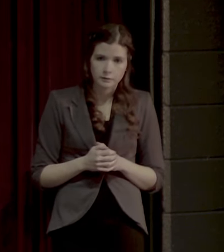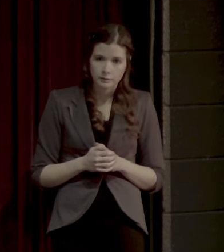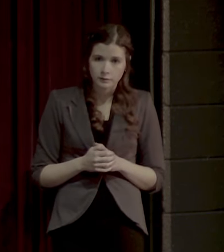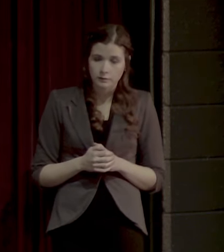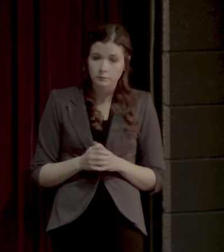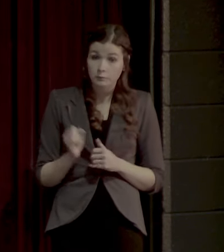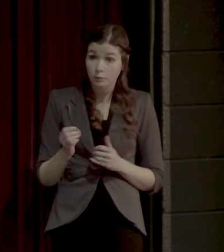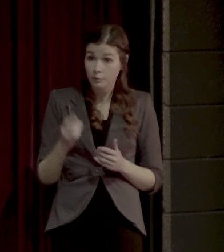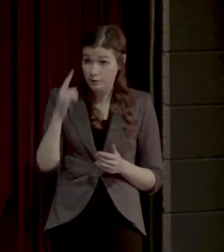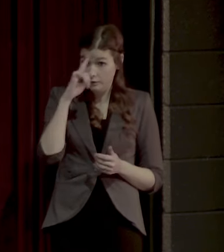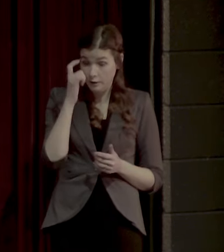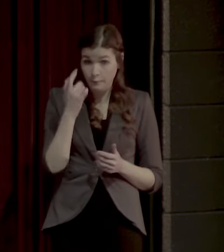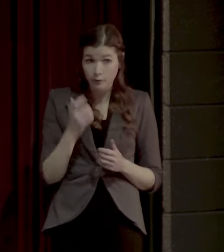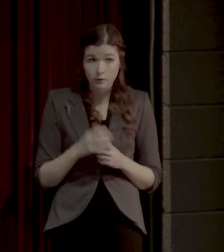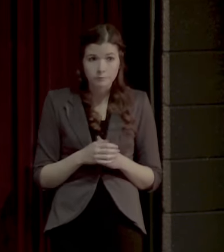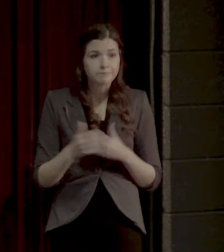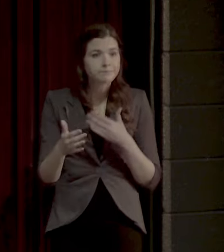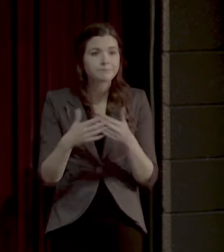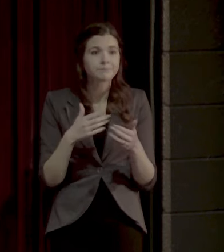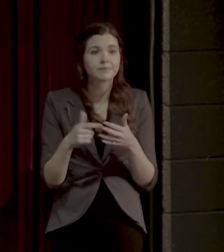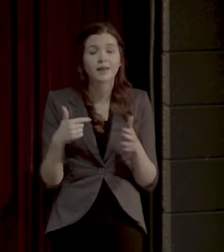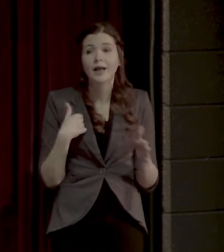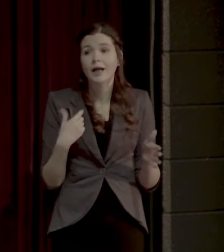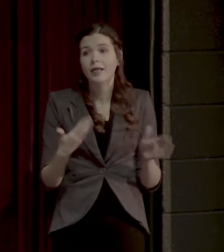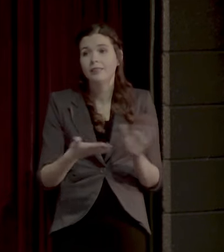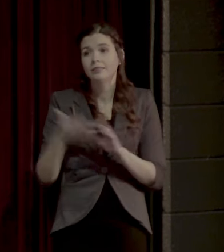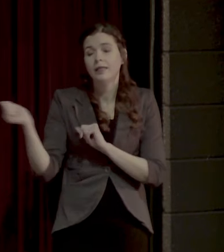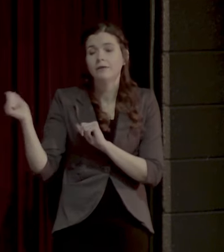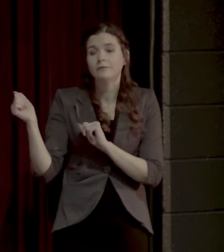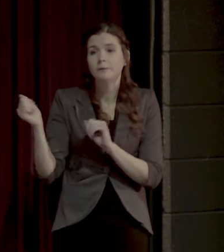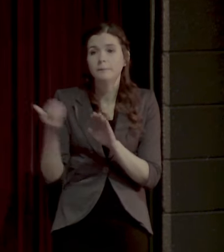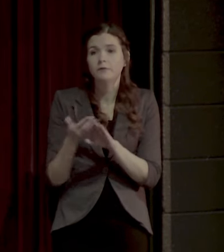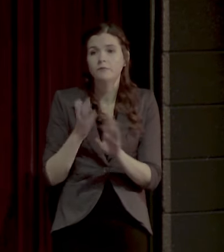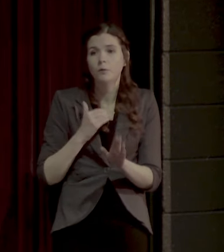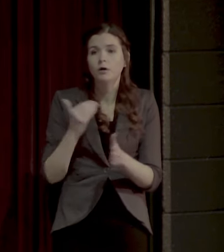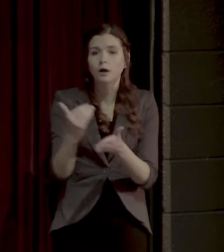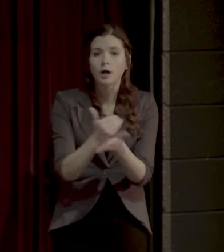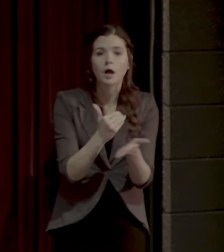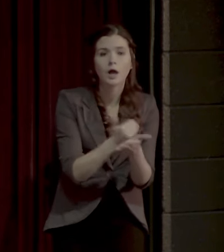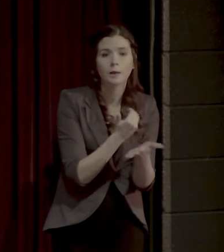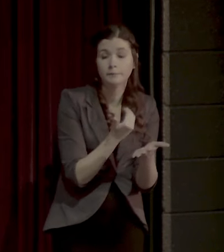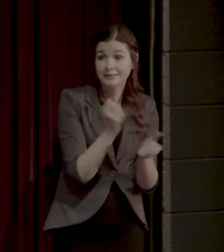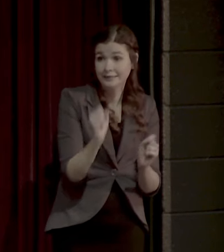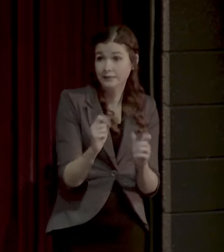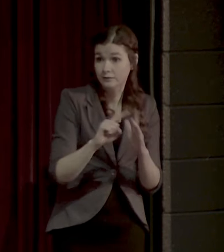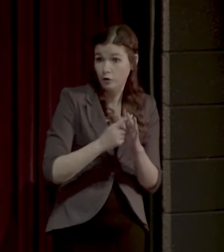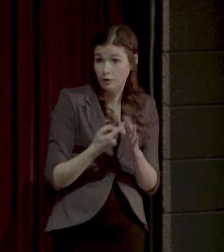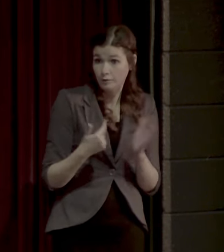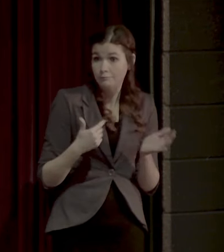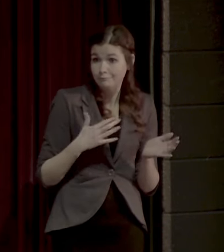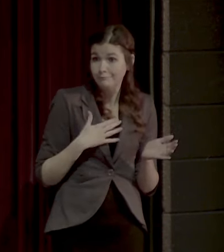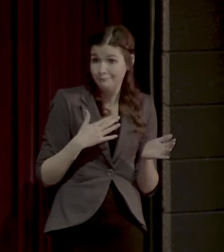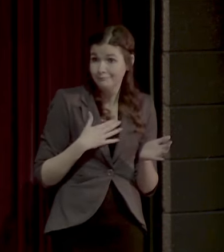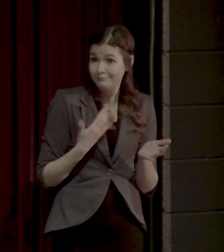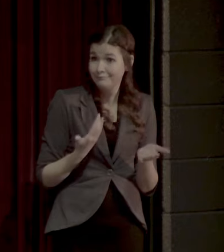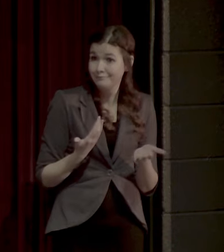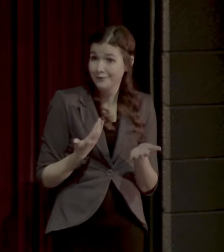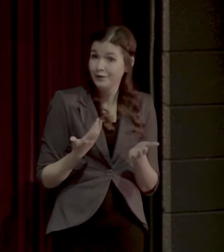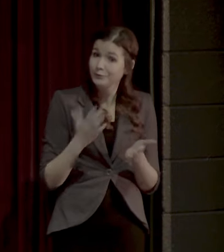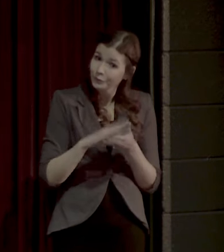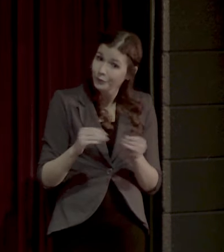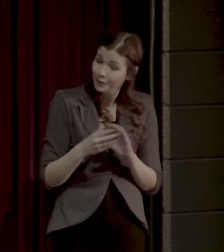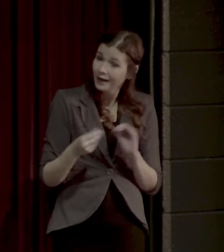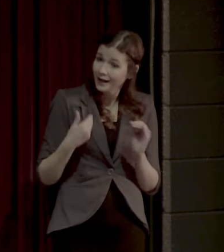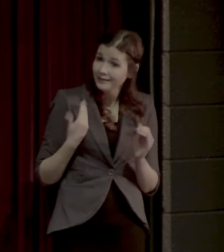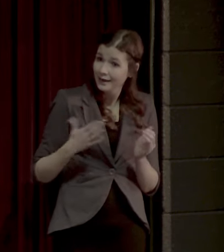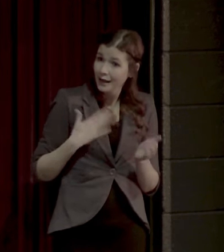And so that summer, even though I left before combine season started, my farming story has a happy ending. I saved money,